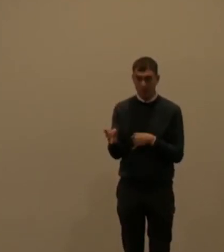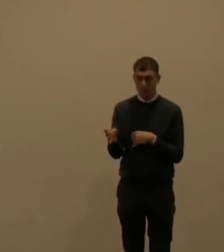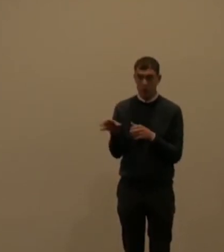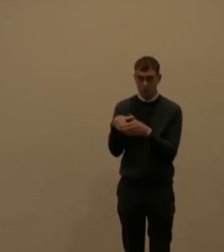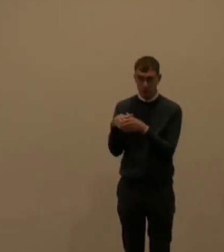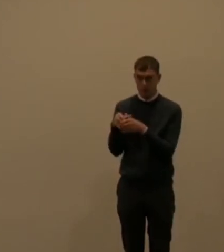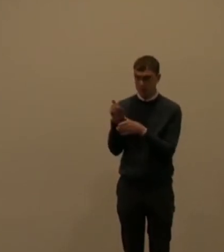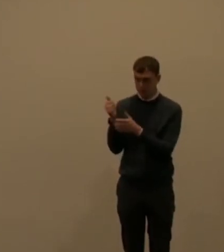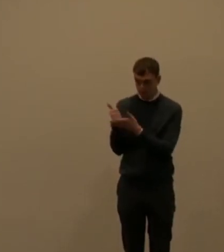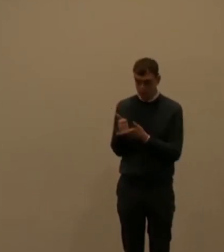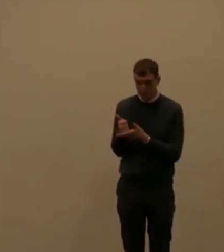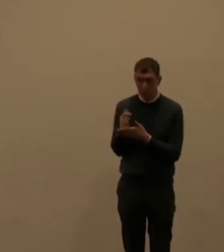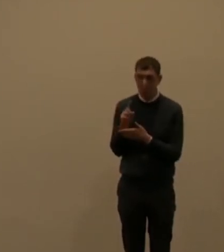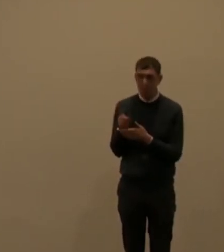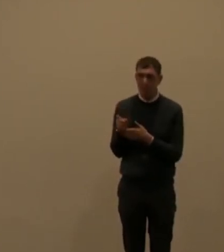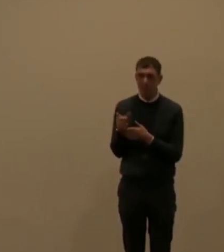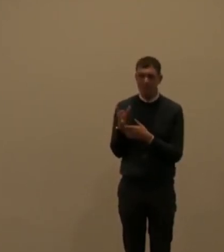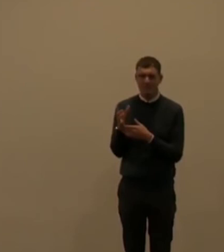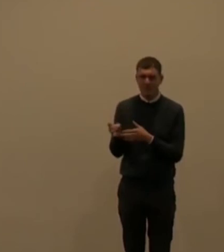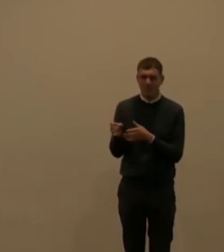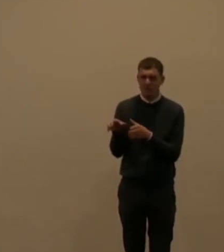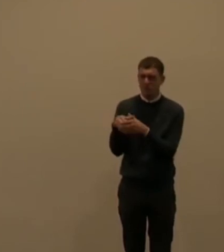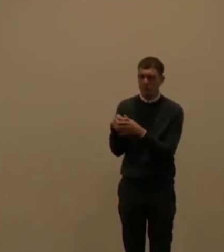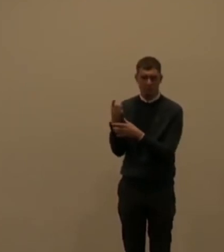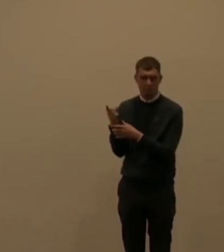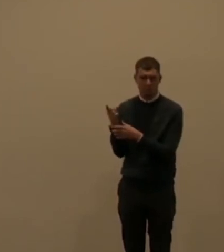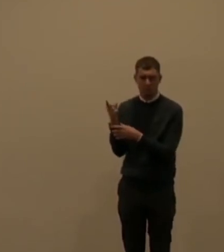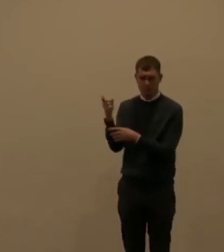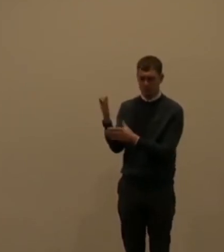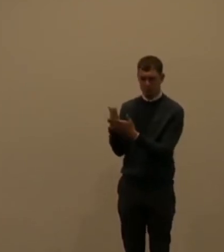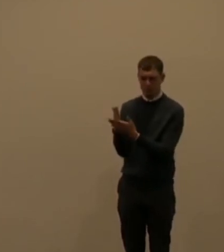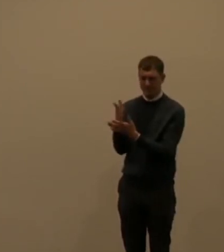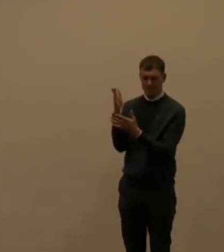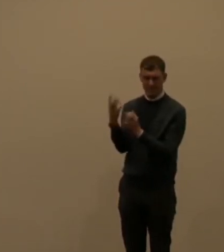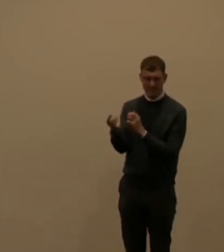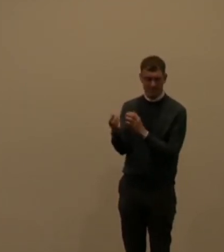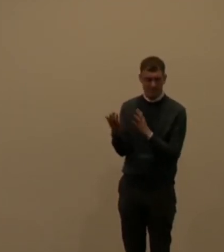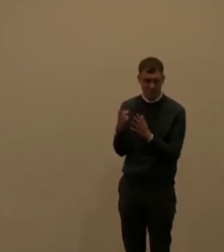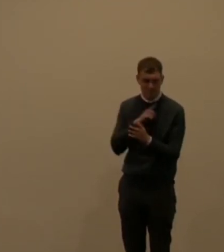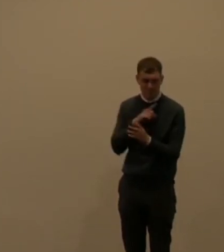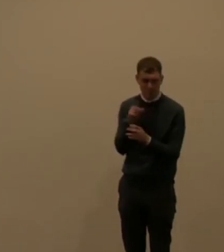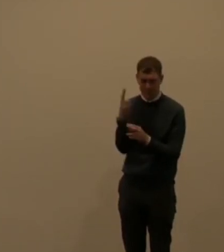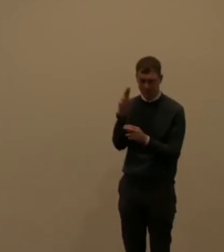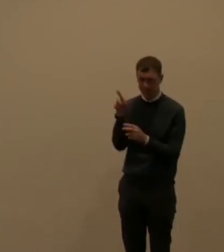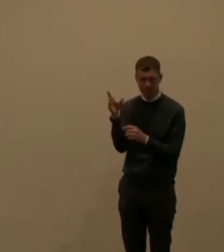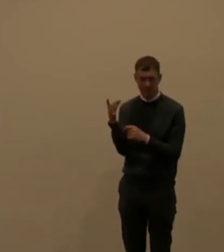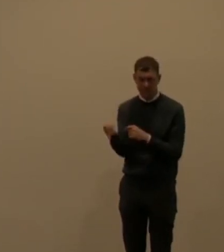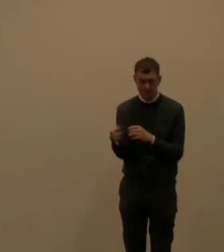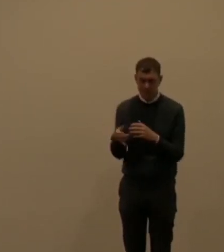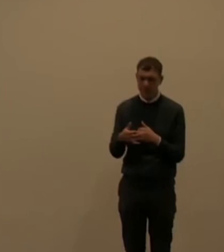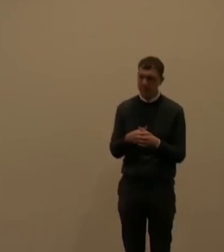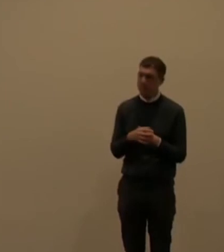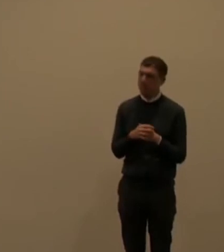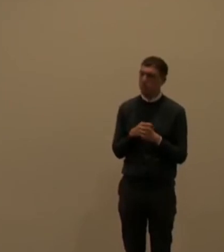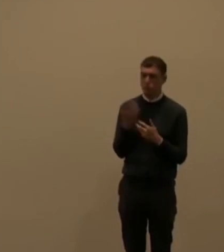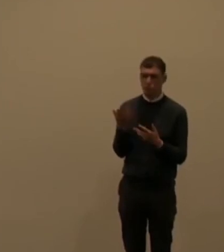like the fact that it had fast in the name, because we did not feel that they were fast or the project was fast. So yeah, we